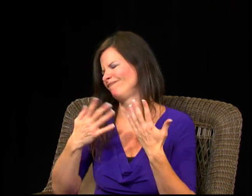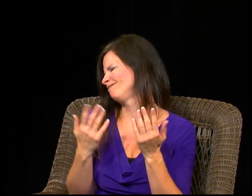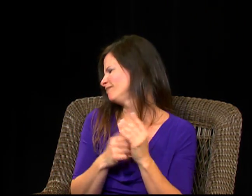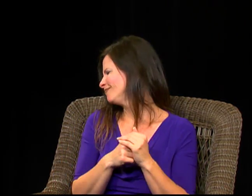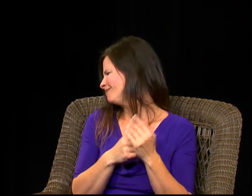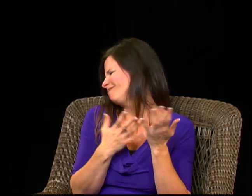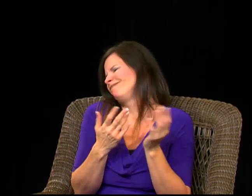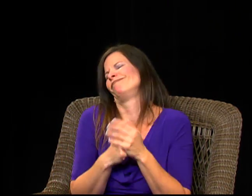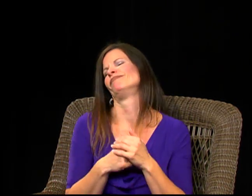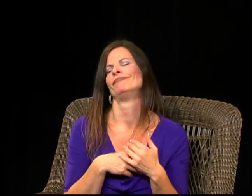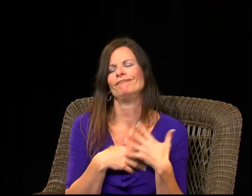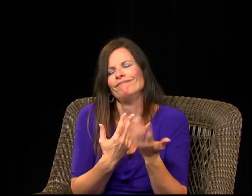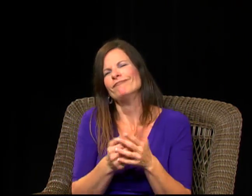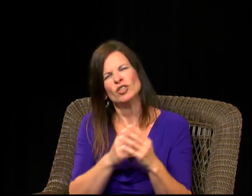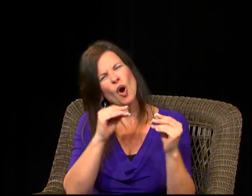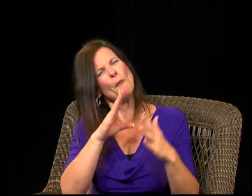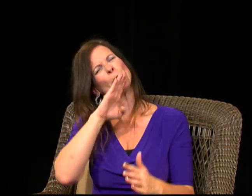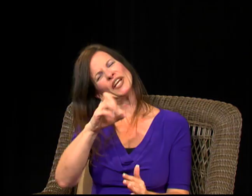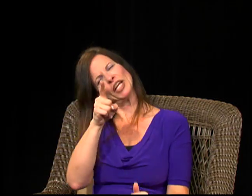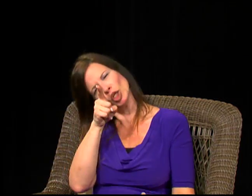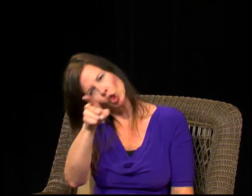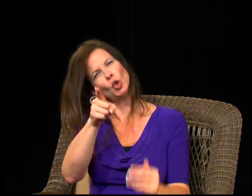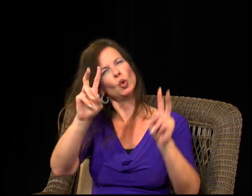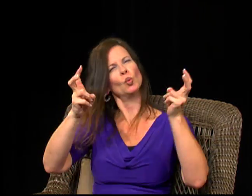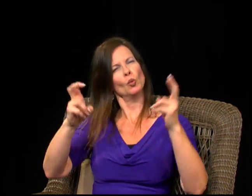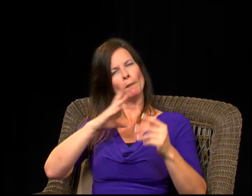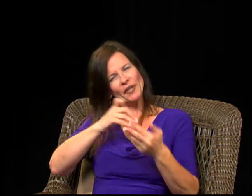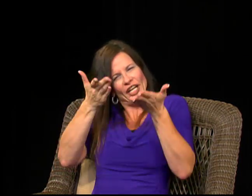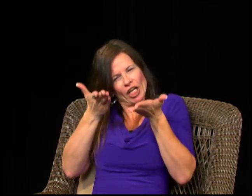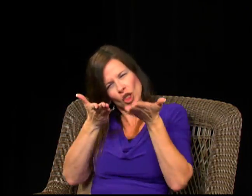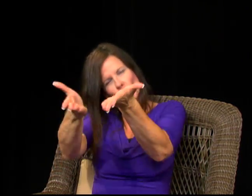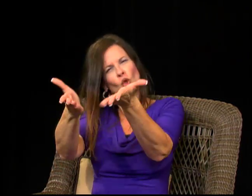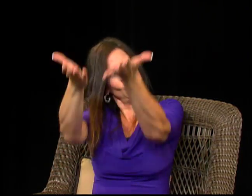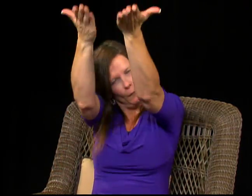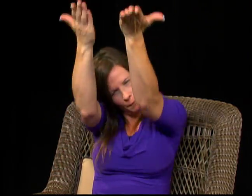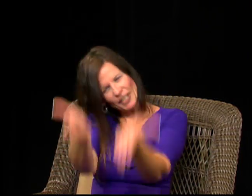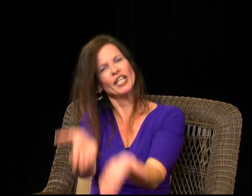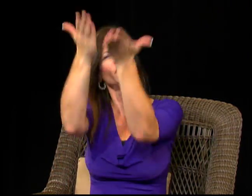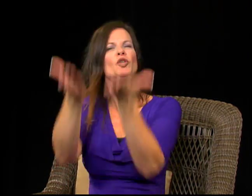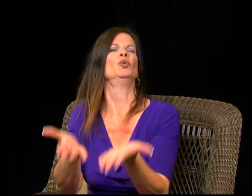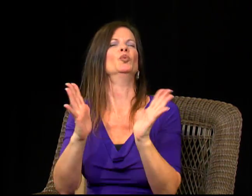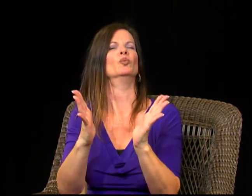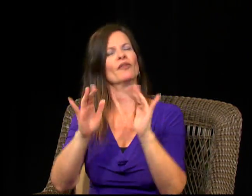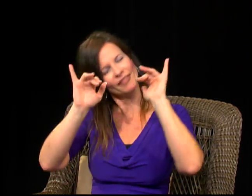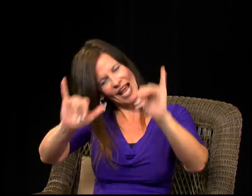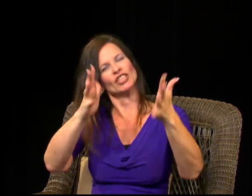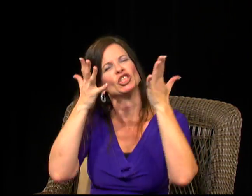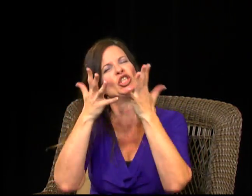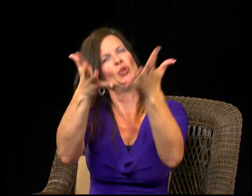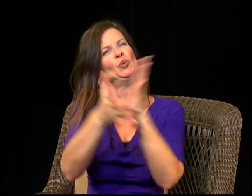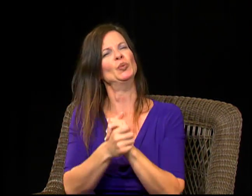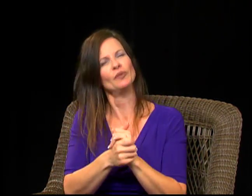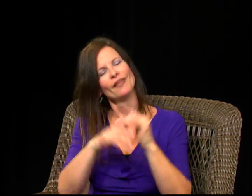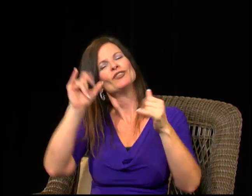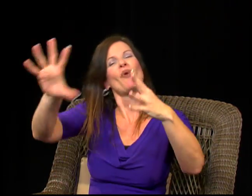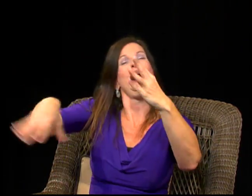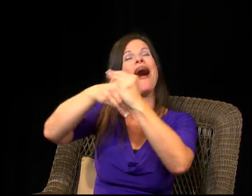a lot of people feel like they haven't met a confident deaf person or whatever. So the essence is be yourself. That's who you